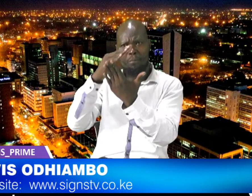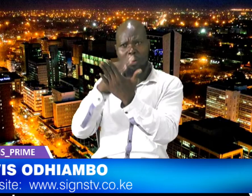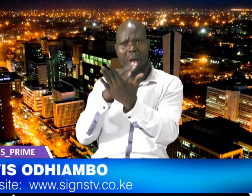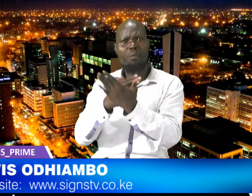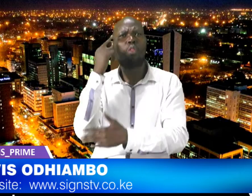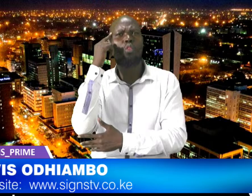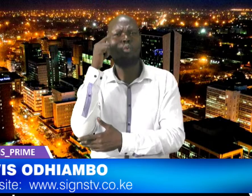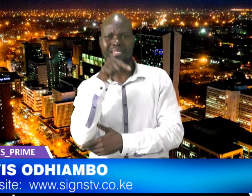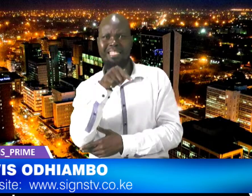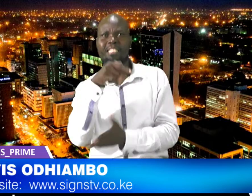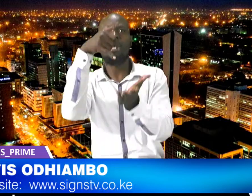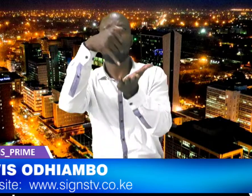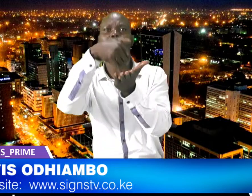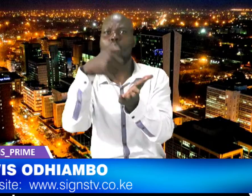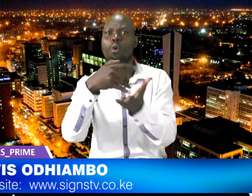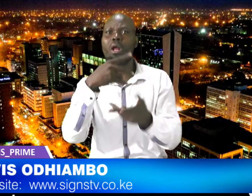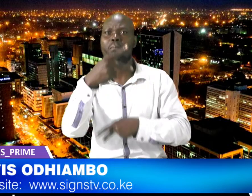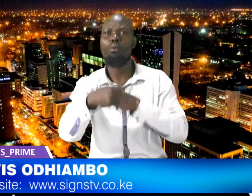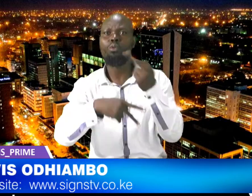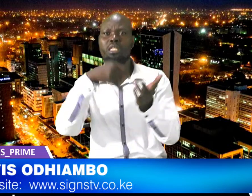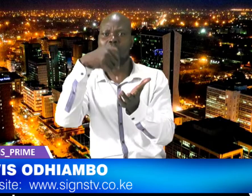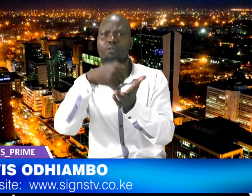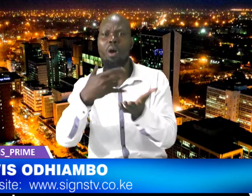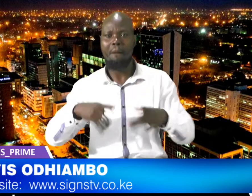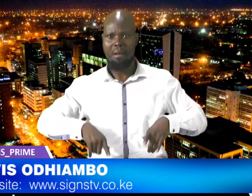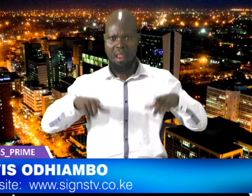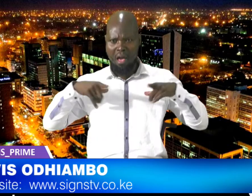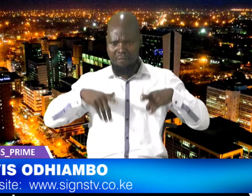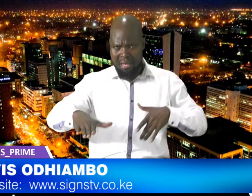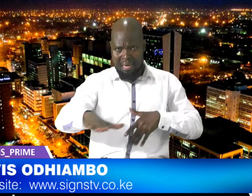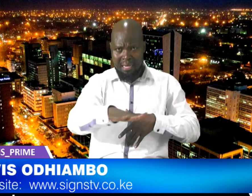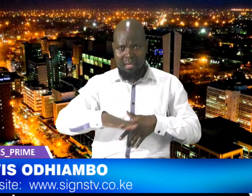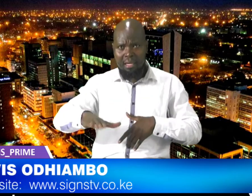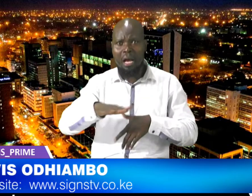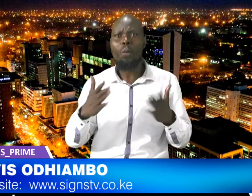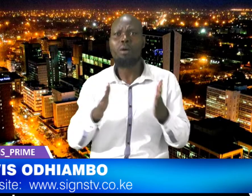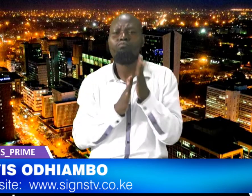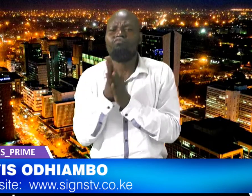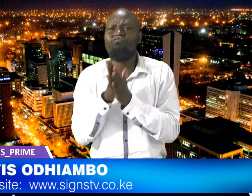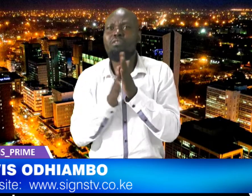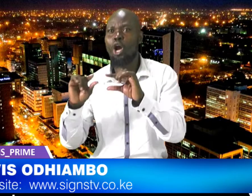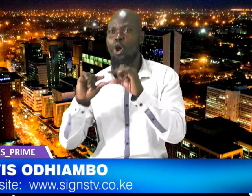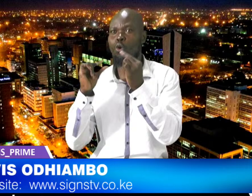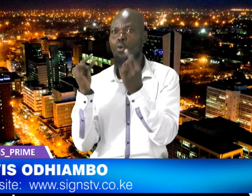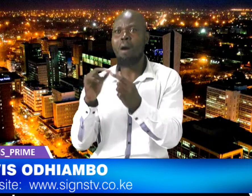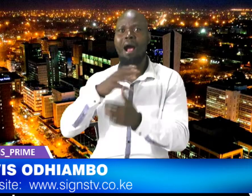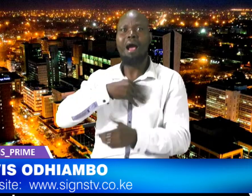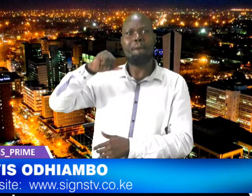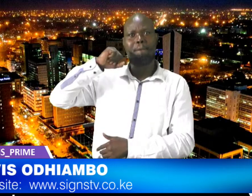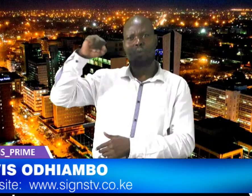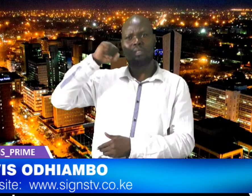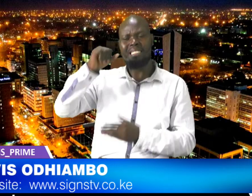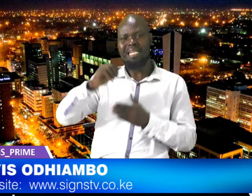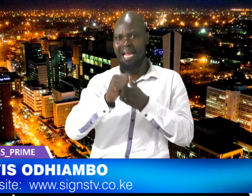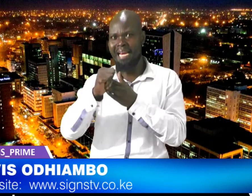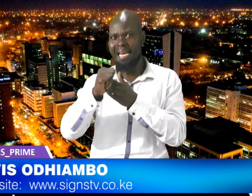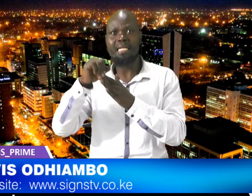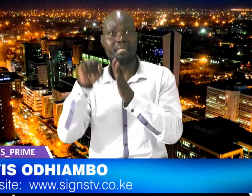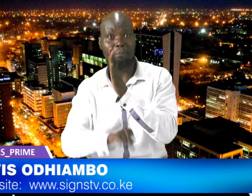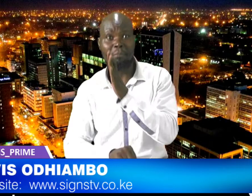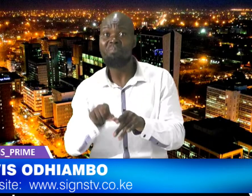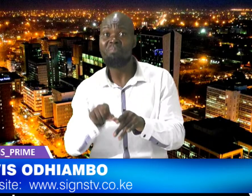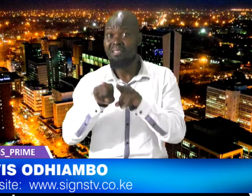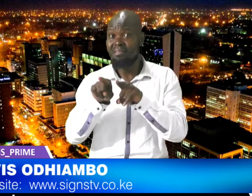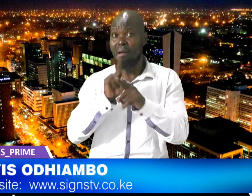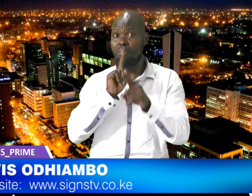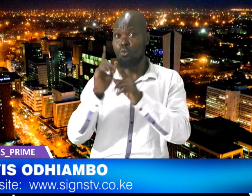The aim is to address the long-standing land issue in the scheme through an inclusion process involving residents, interest groups, and